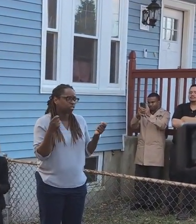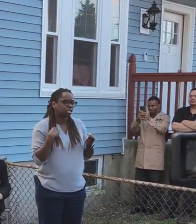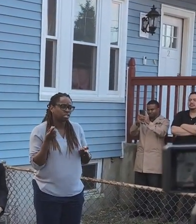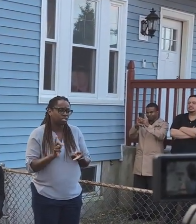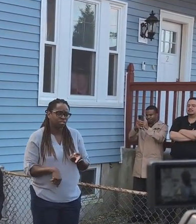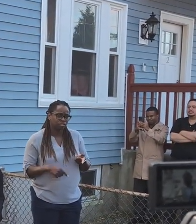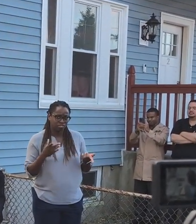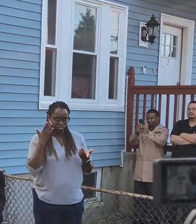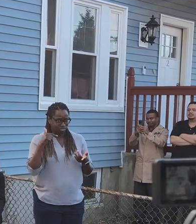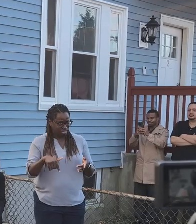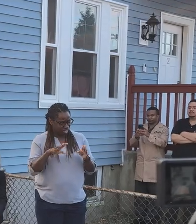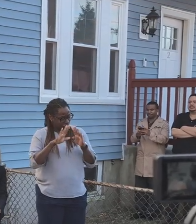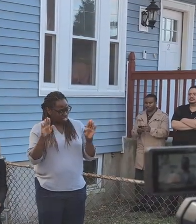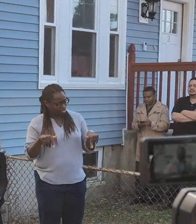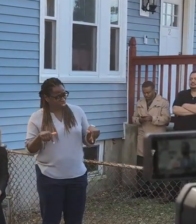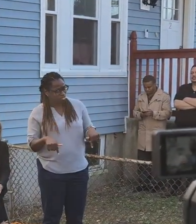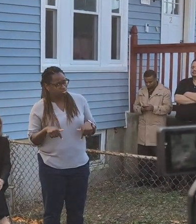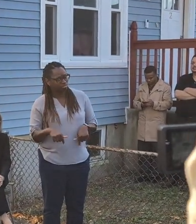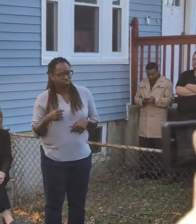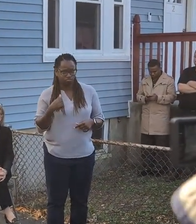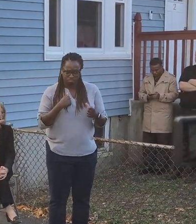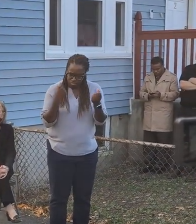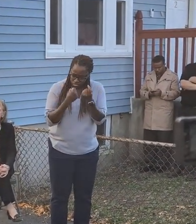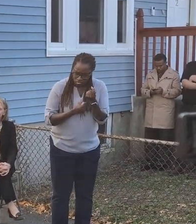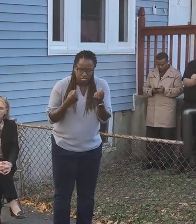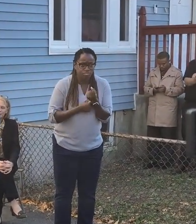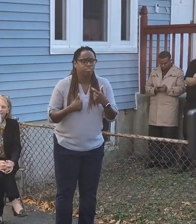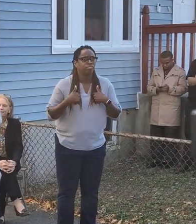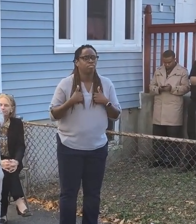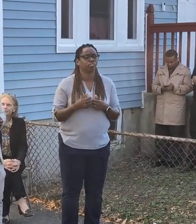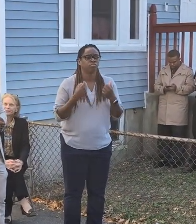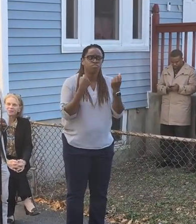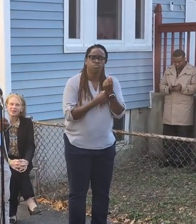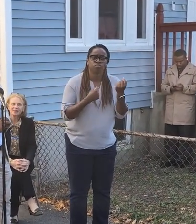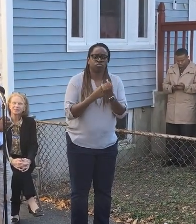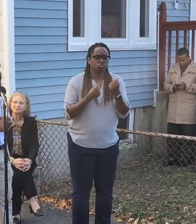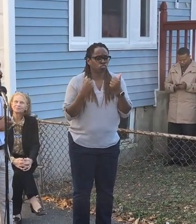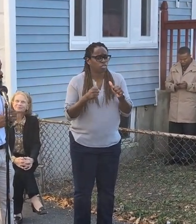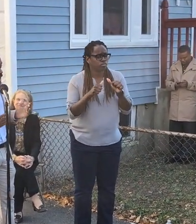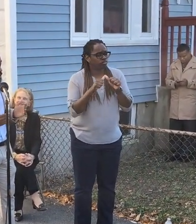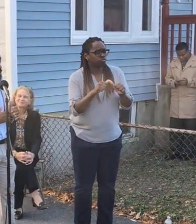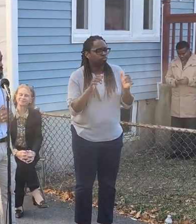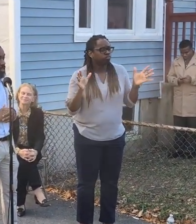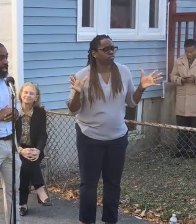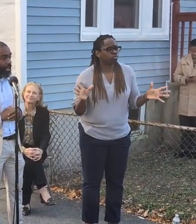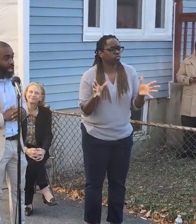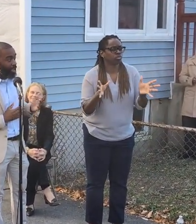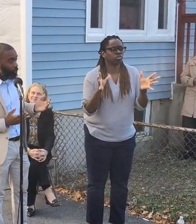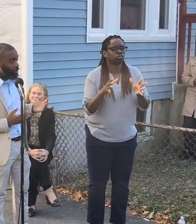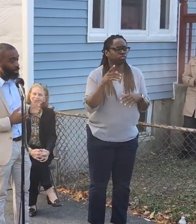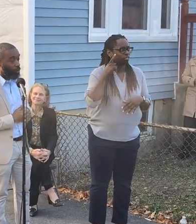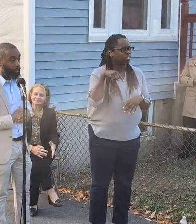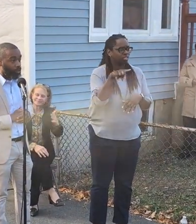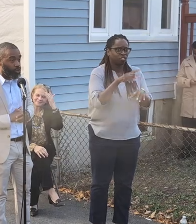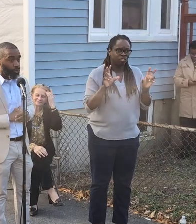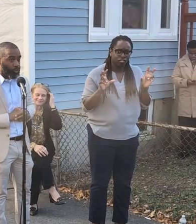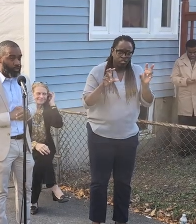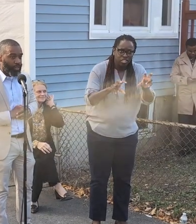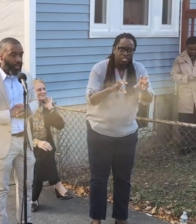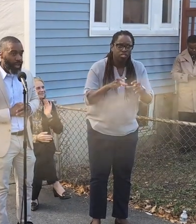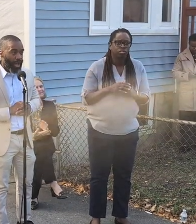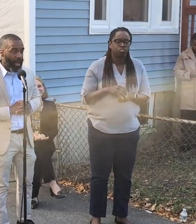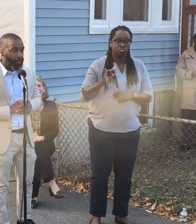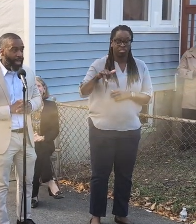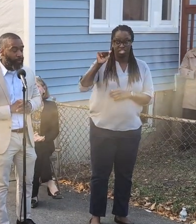I consider myself to be a housing advocate and continue to push for investments into housing. And AOP is one of those